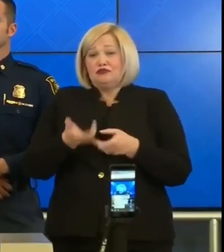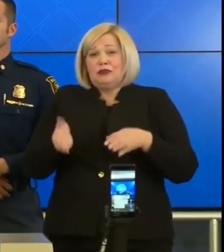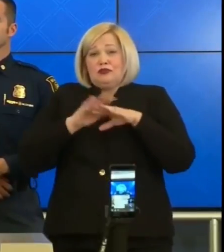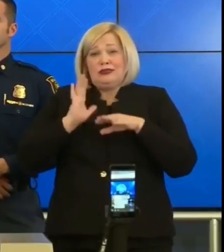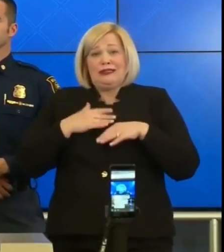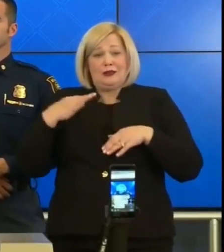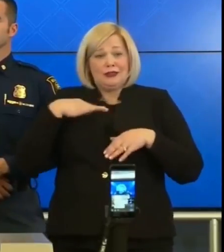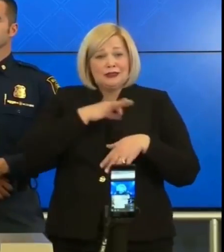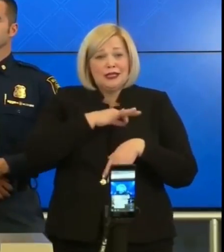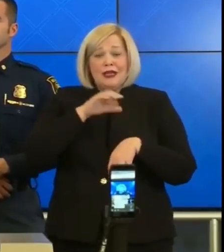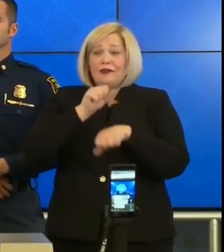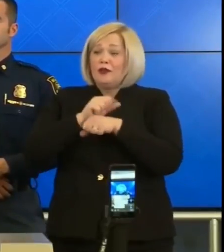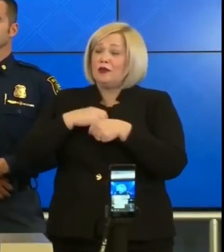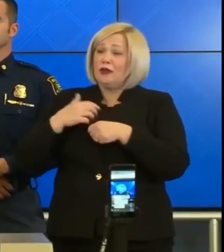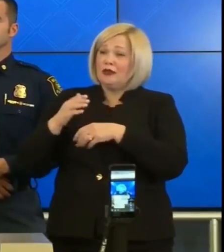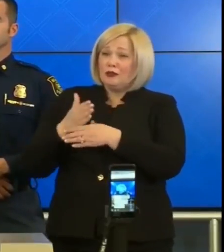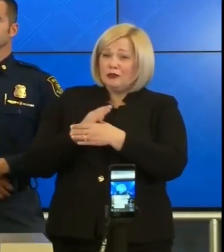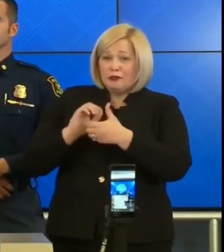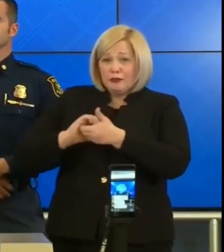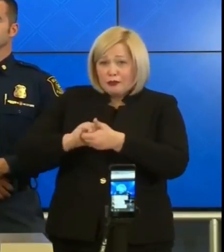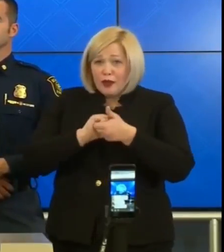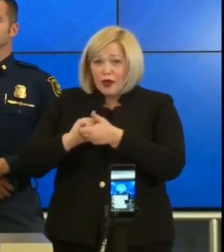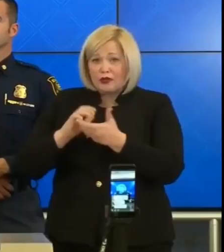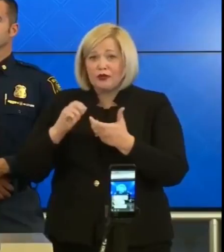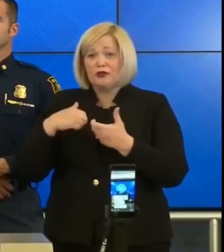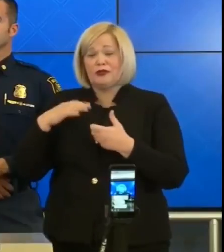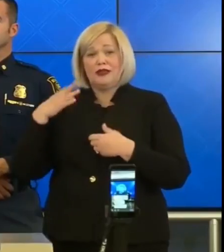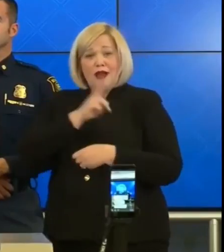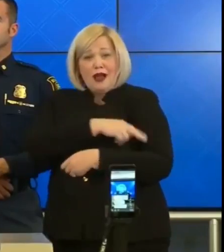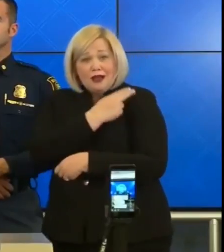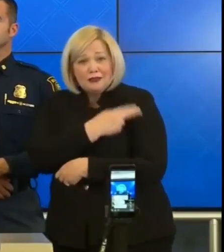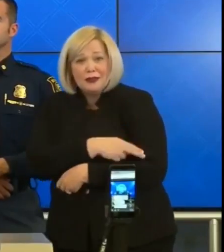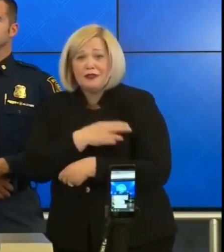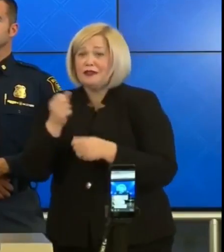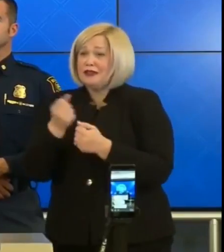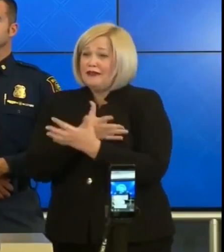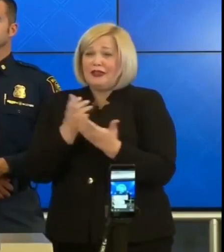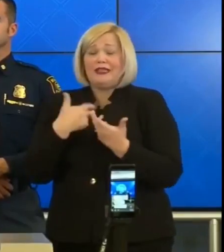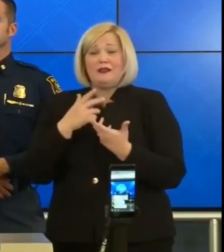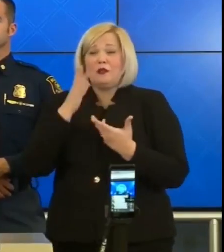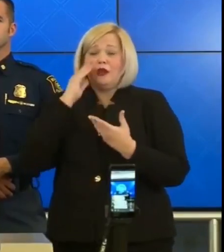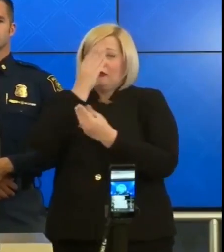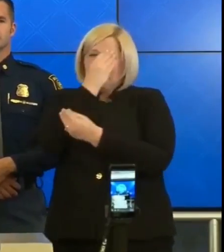local partners and our hospitals. That rubric will be available in the next couple of days.